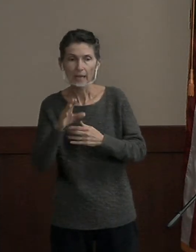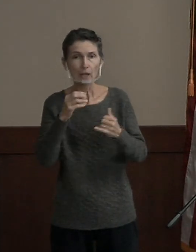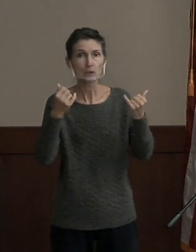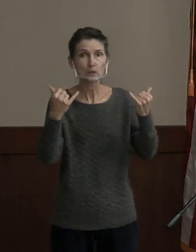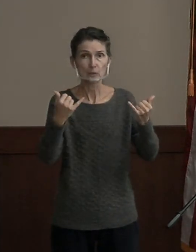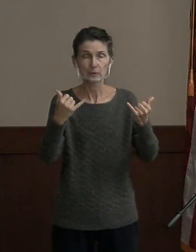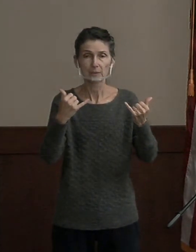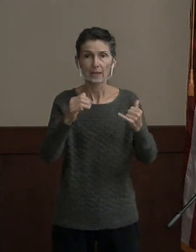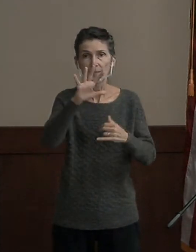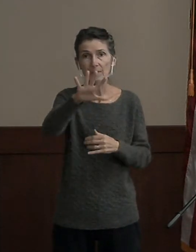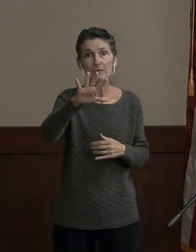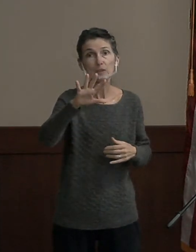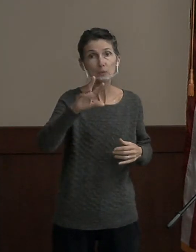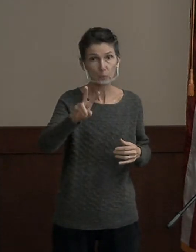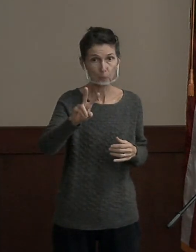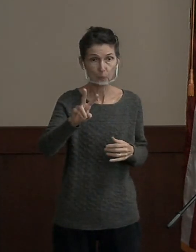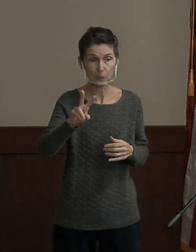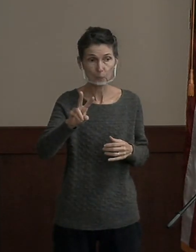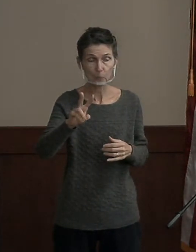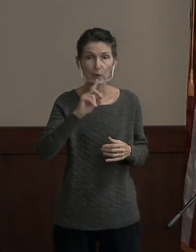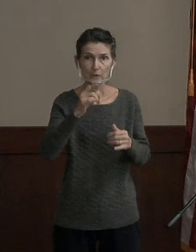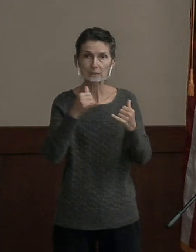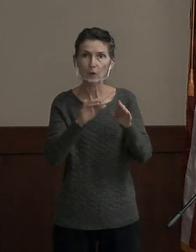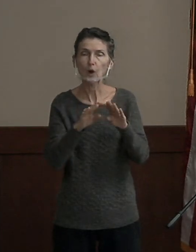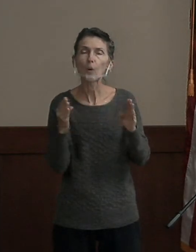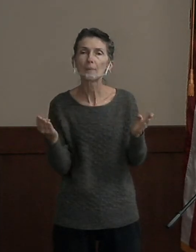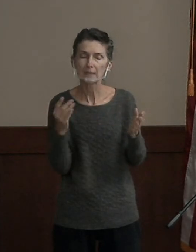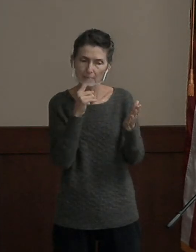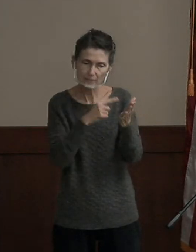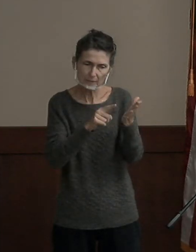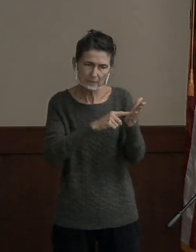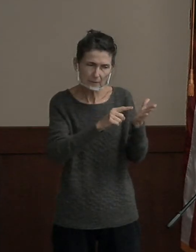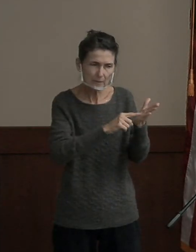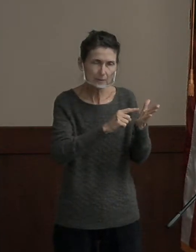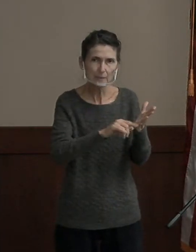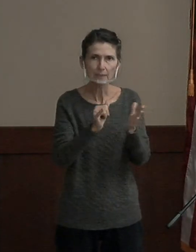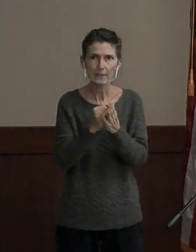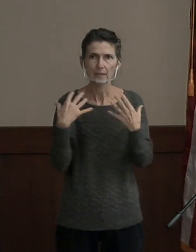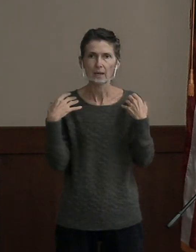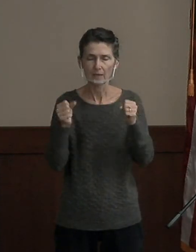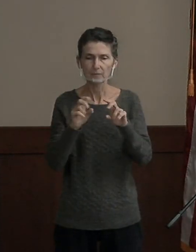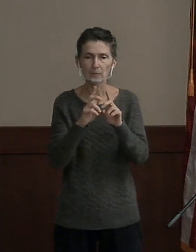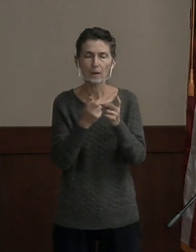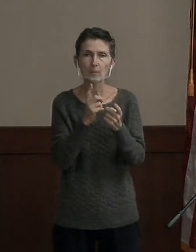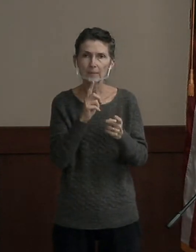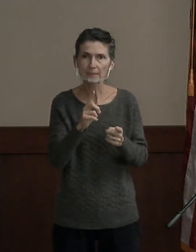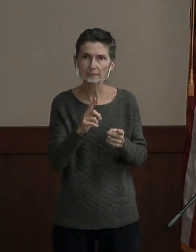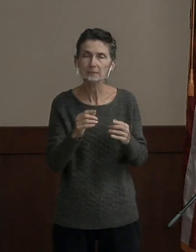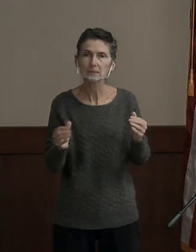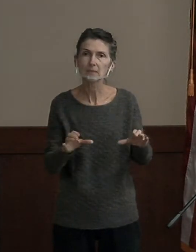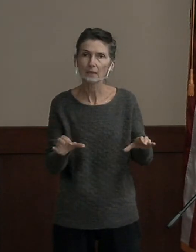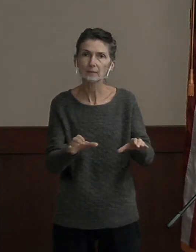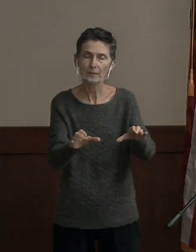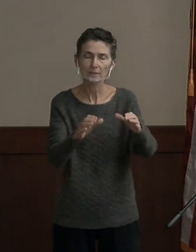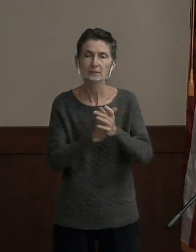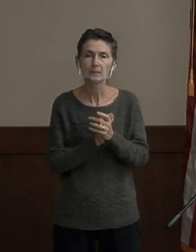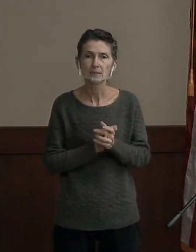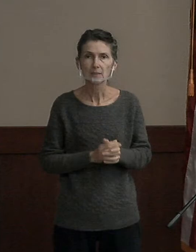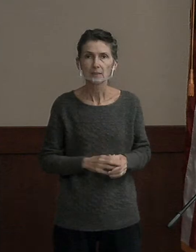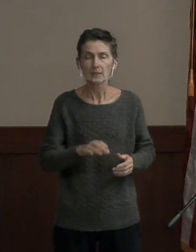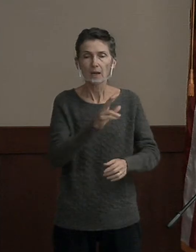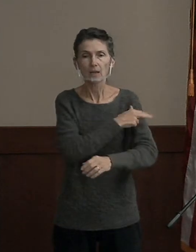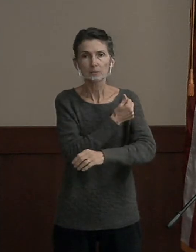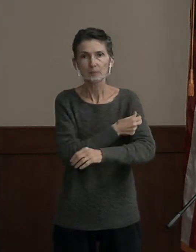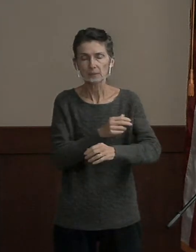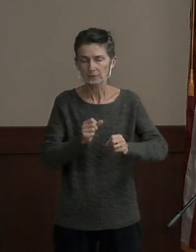currently 52 of those are still open investigations that the health department is conducting. Hospital surge readiness